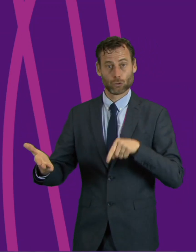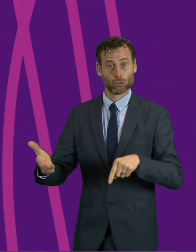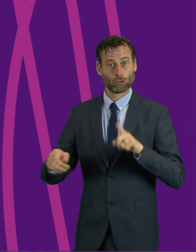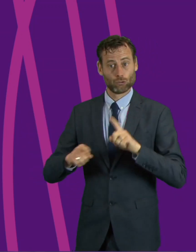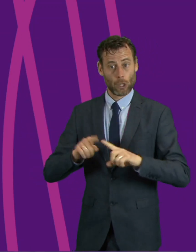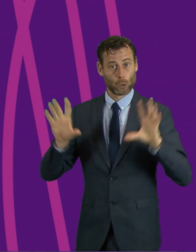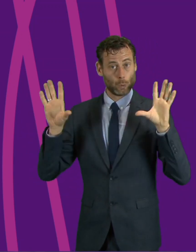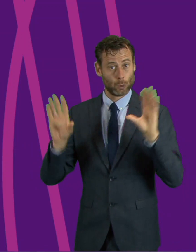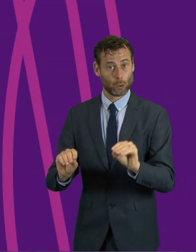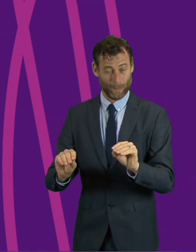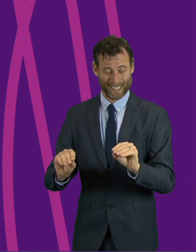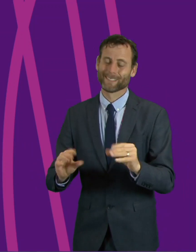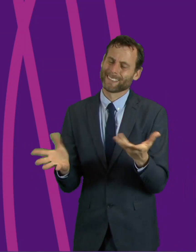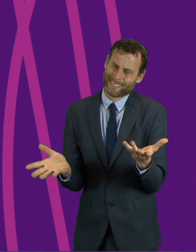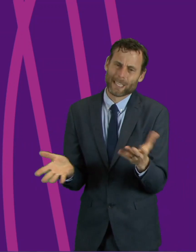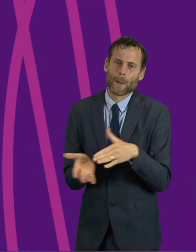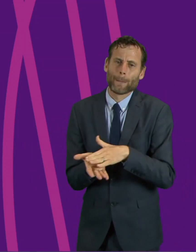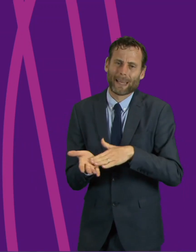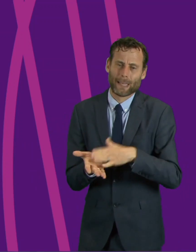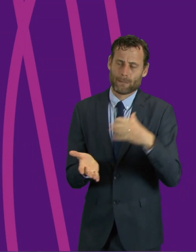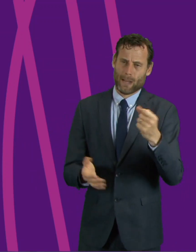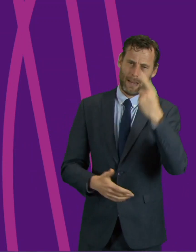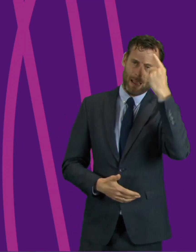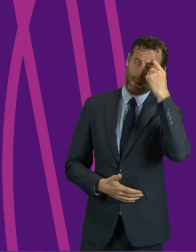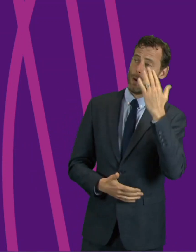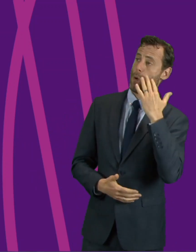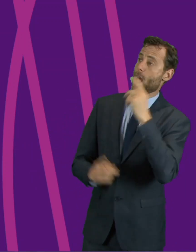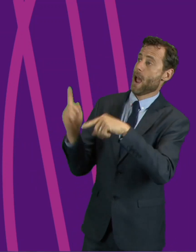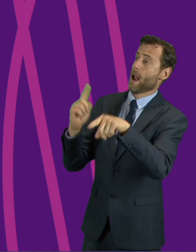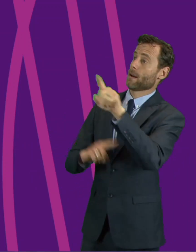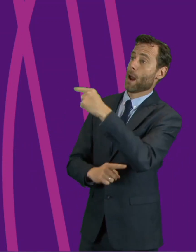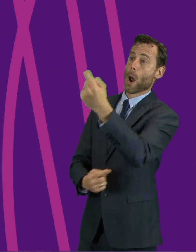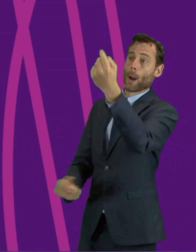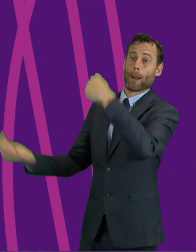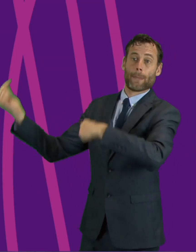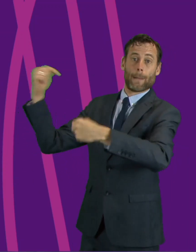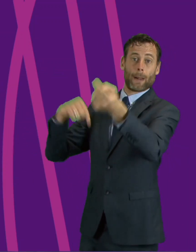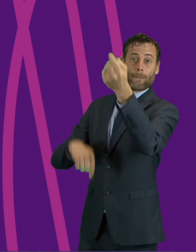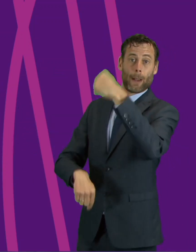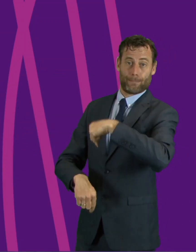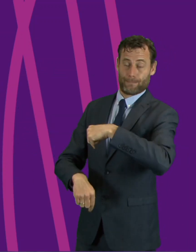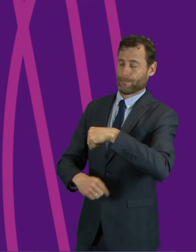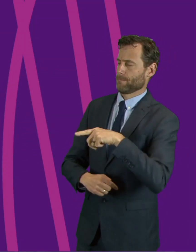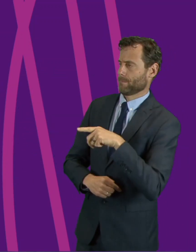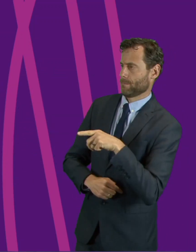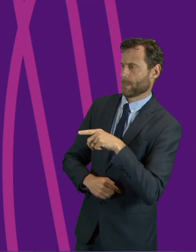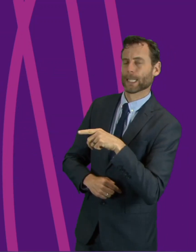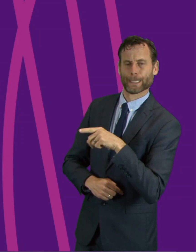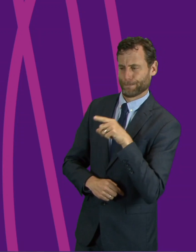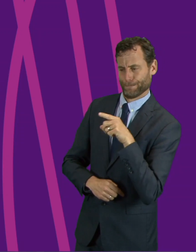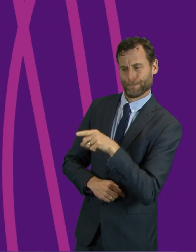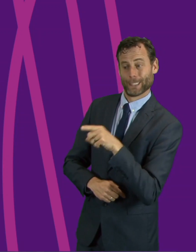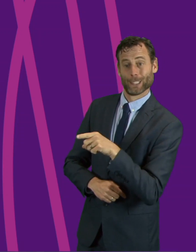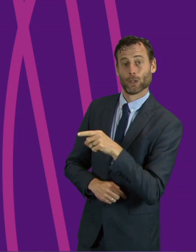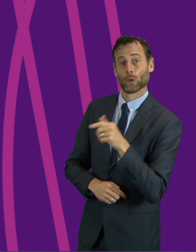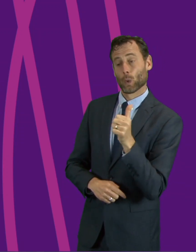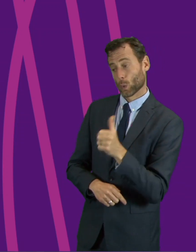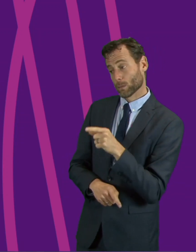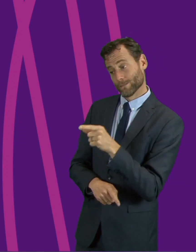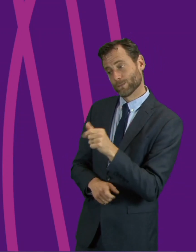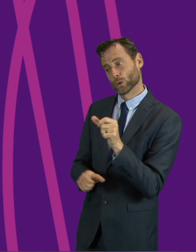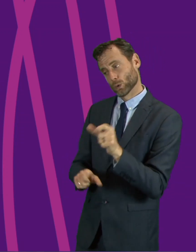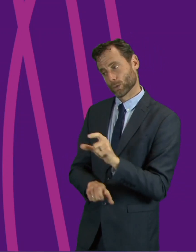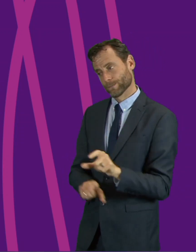have restrictions that deal with people coming into the country from elsewhere, whether that is suggested isolation or